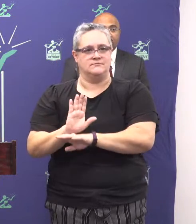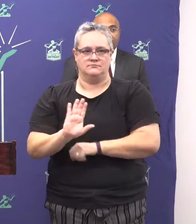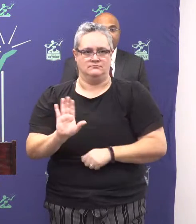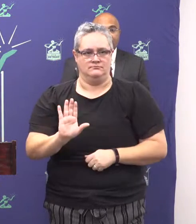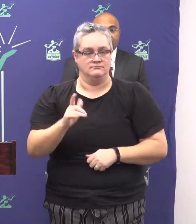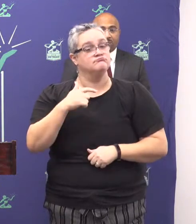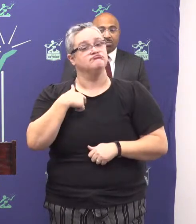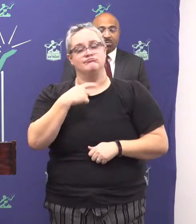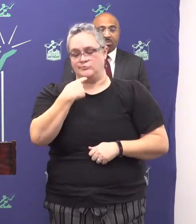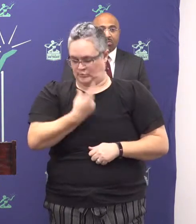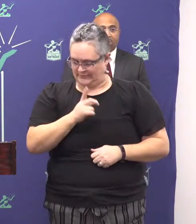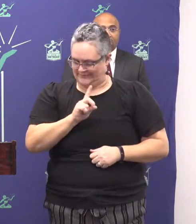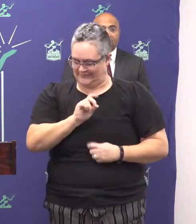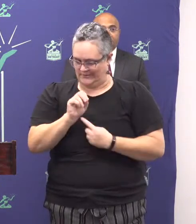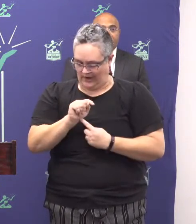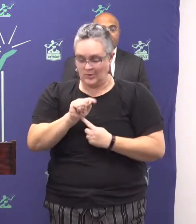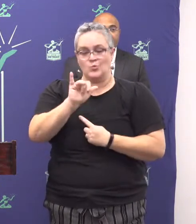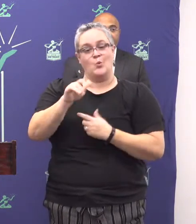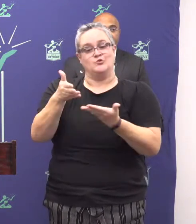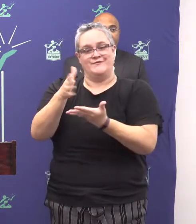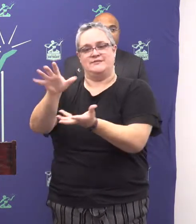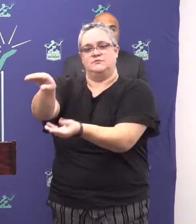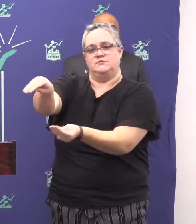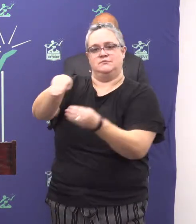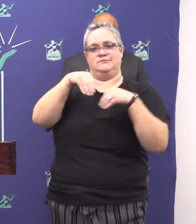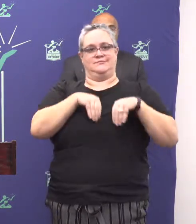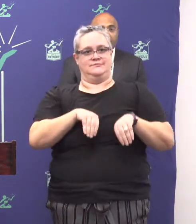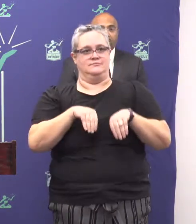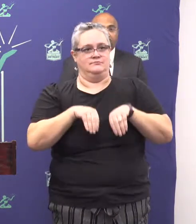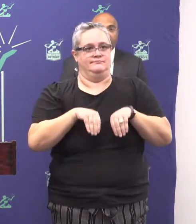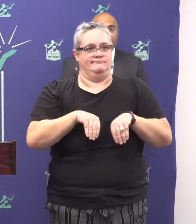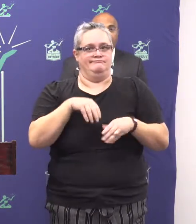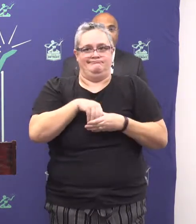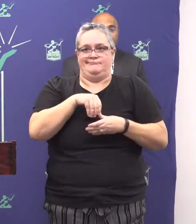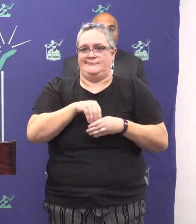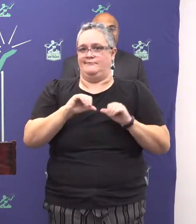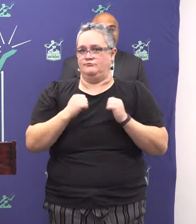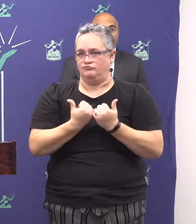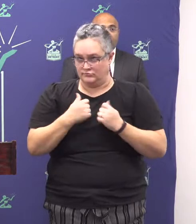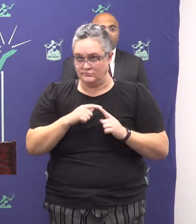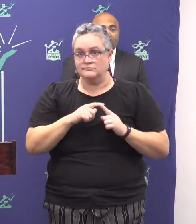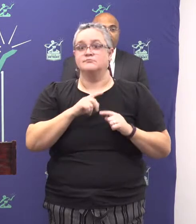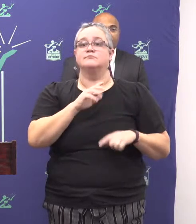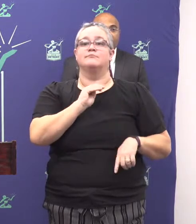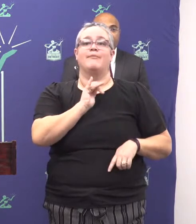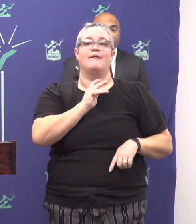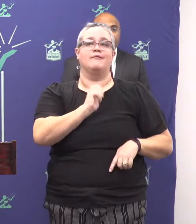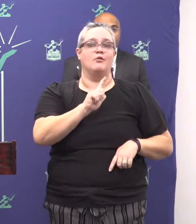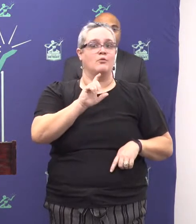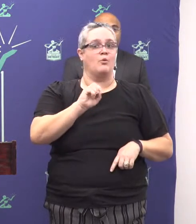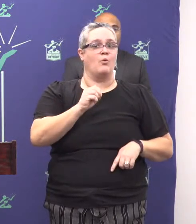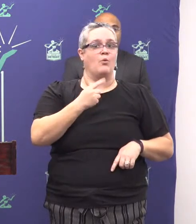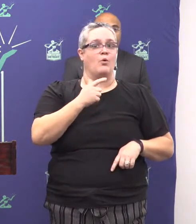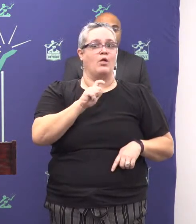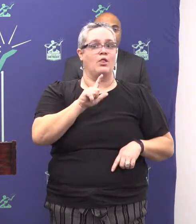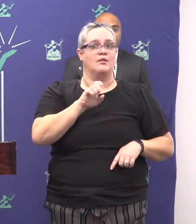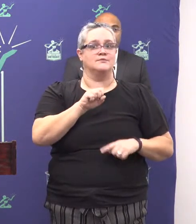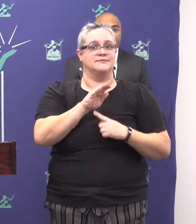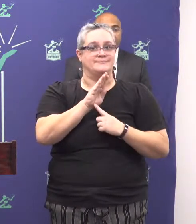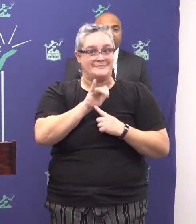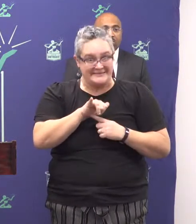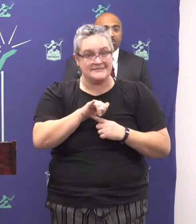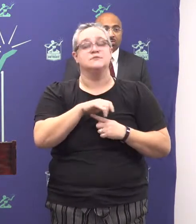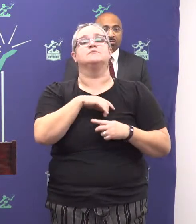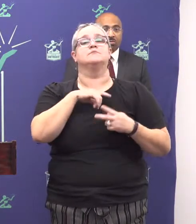directed DDOT to bring those services in-house. And Michael Oglesby and Michael Staley are here. They have done it. They